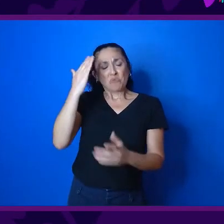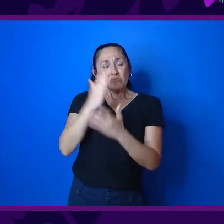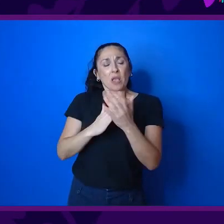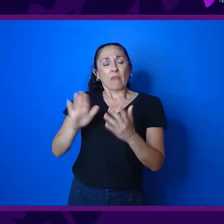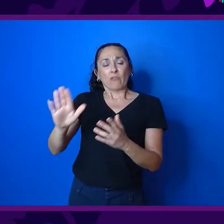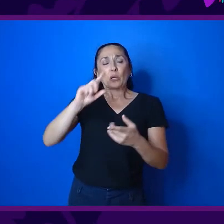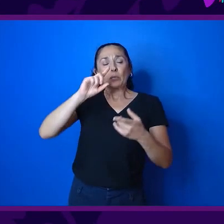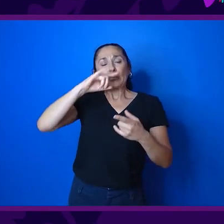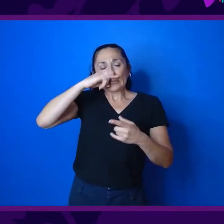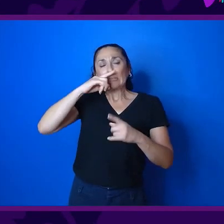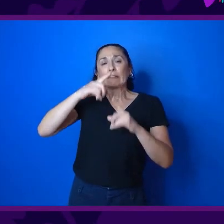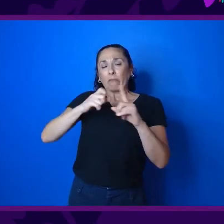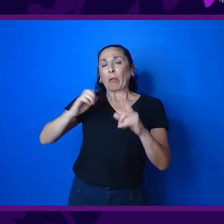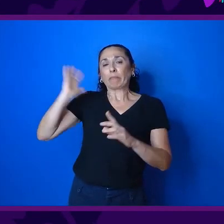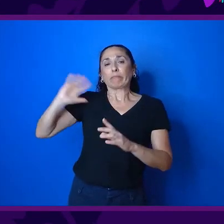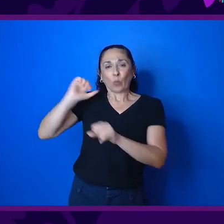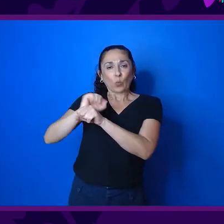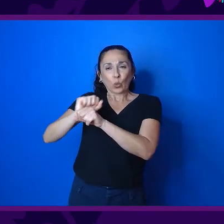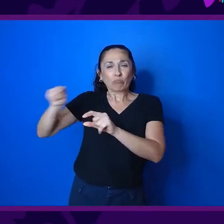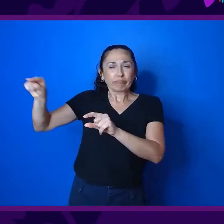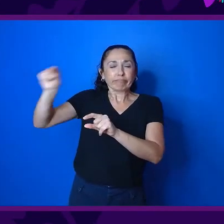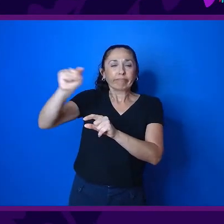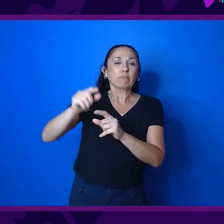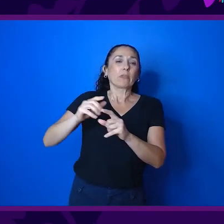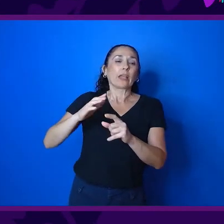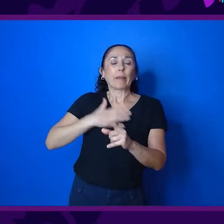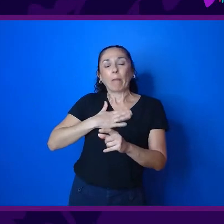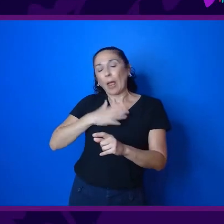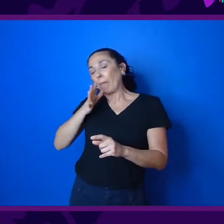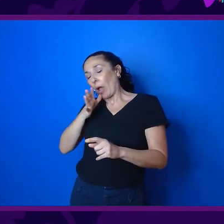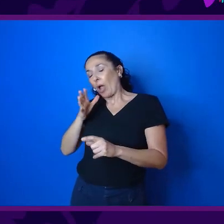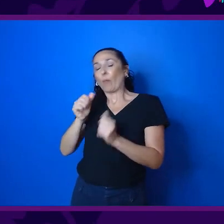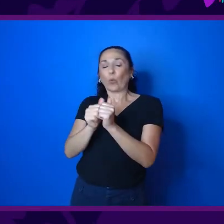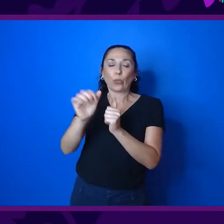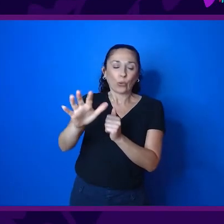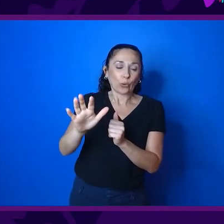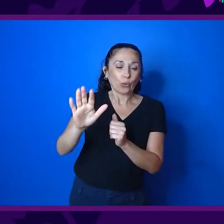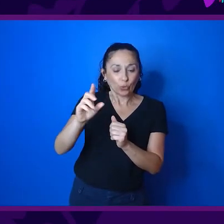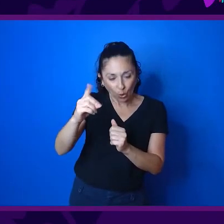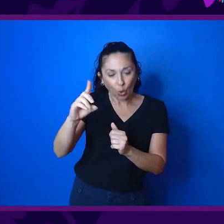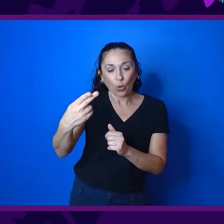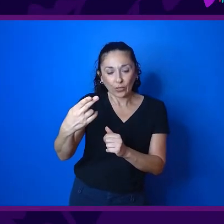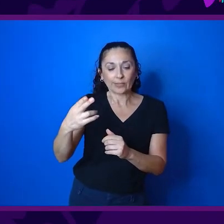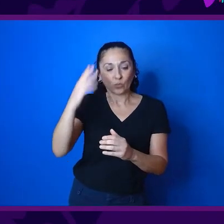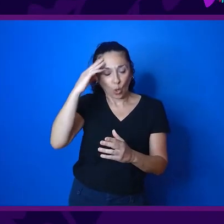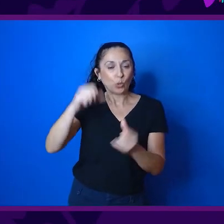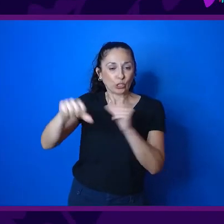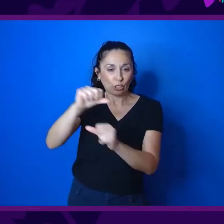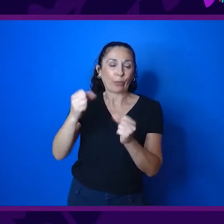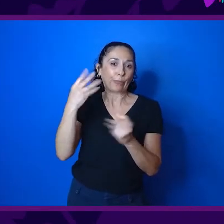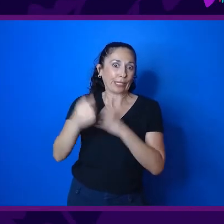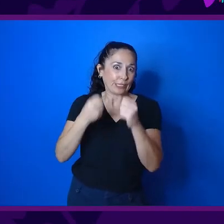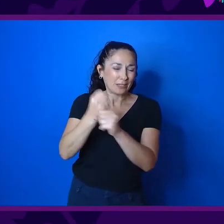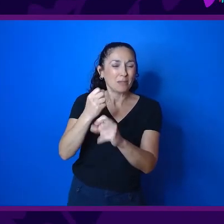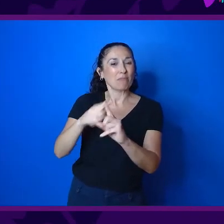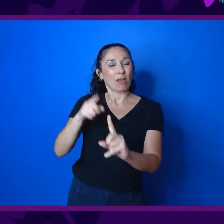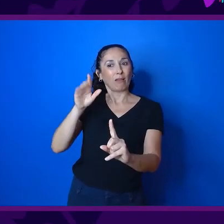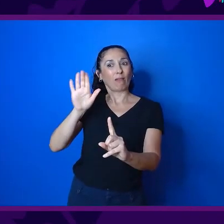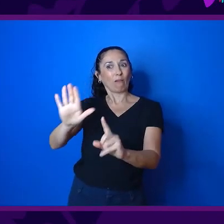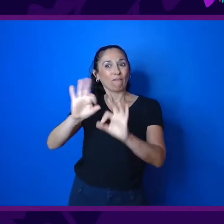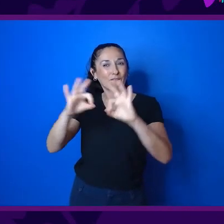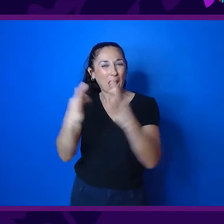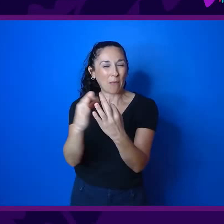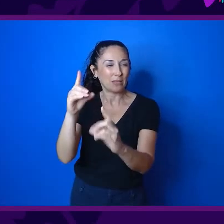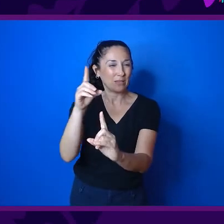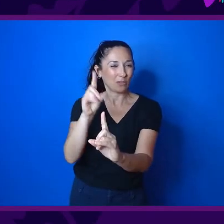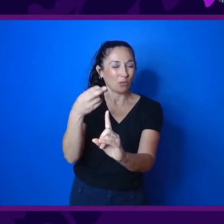in the past, and Dolores and my mom go, back decades. And there was so much about Dolores and her family. My brother